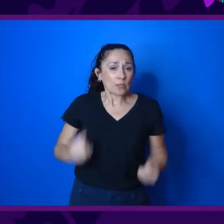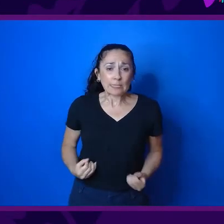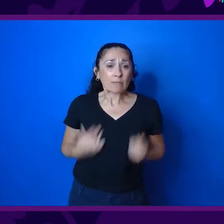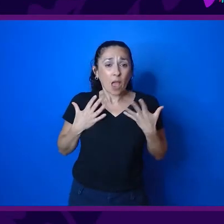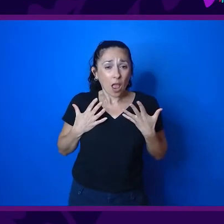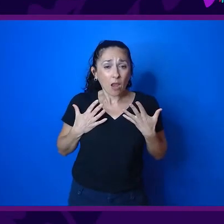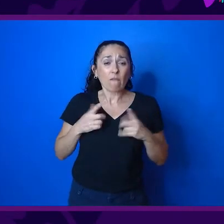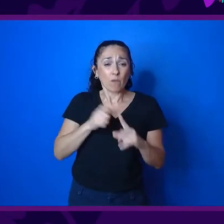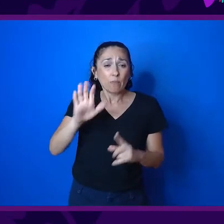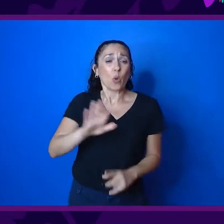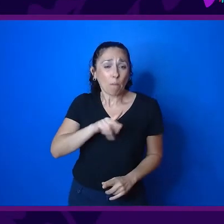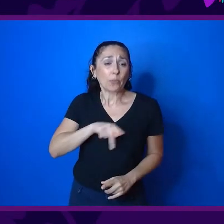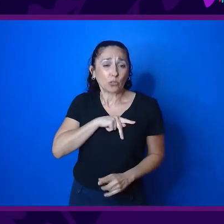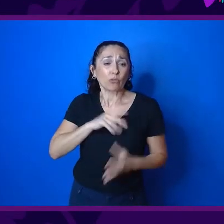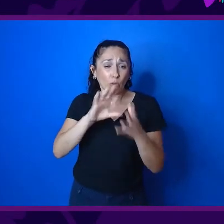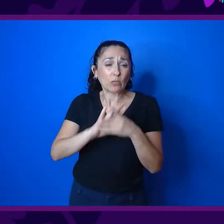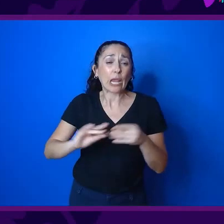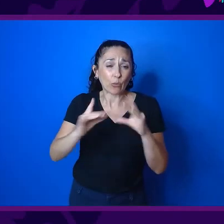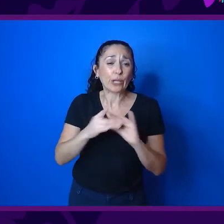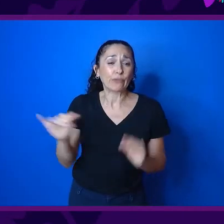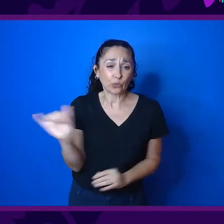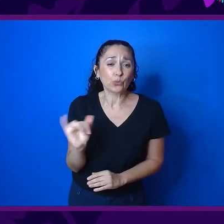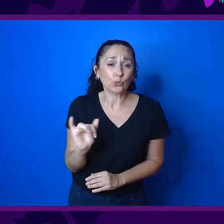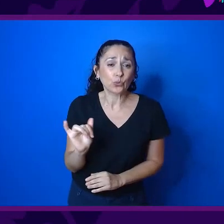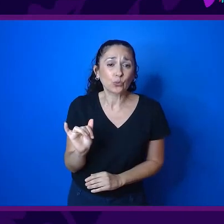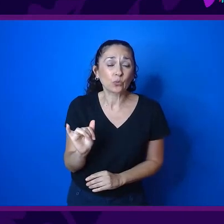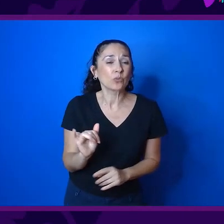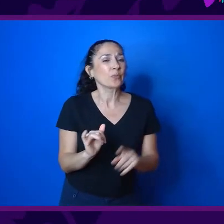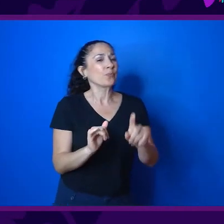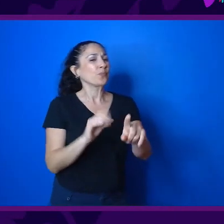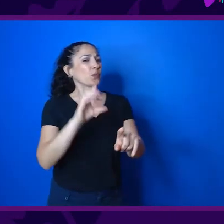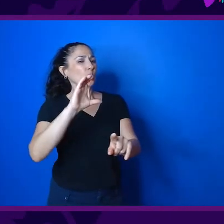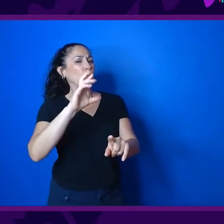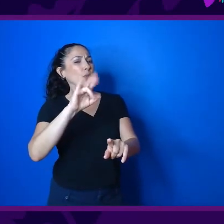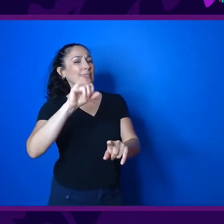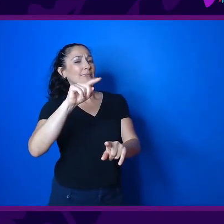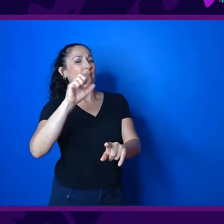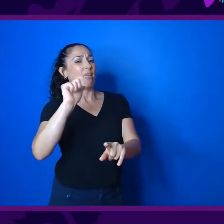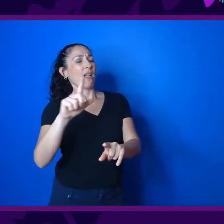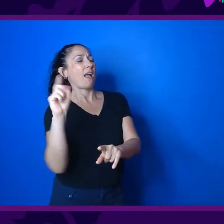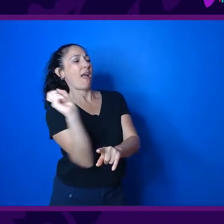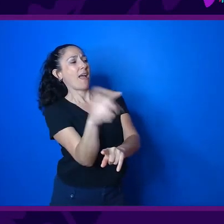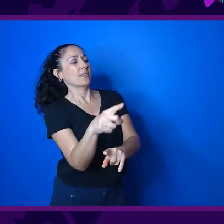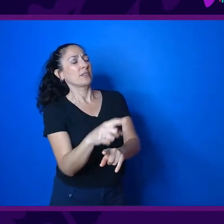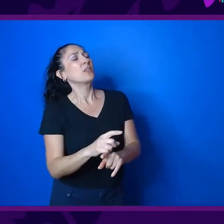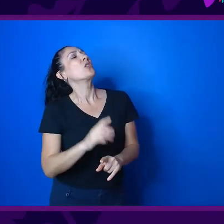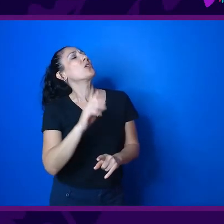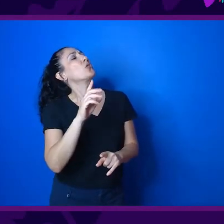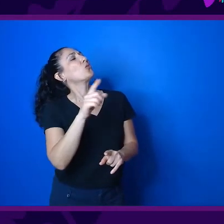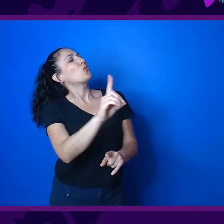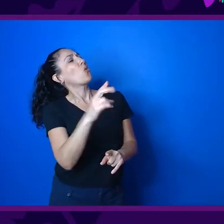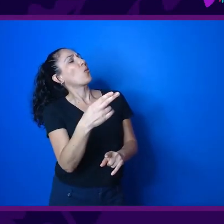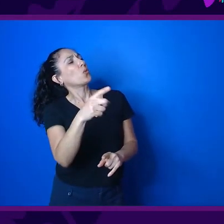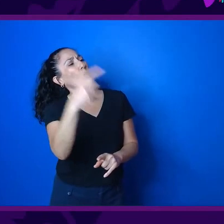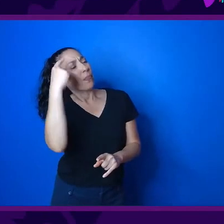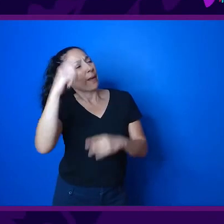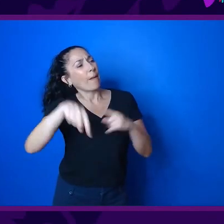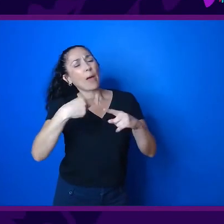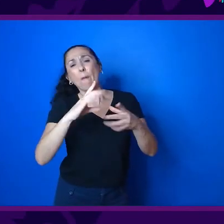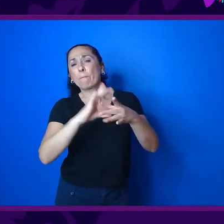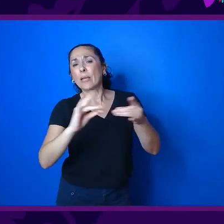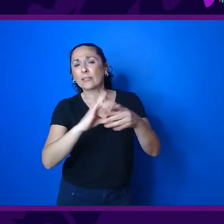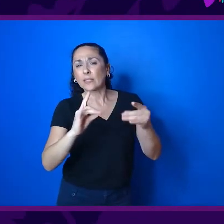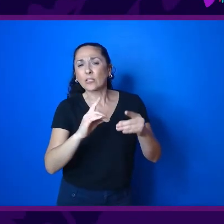well. Yeah. Hey, Dolores, what did you think about the message of the documentary, your experience working